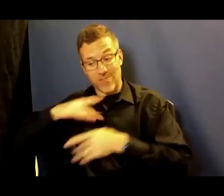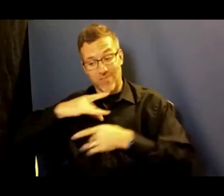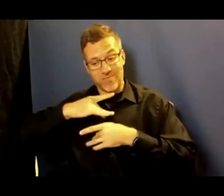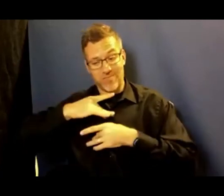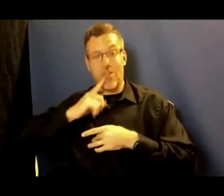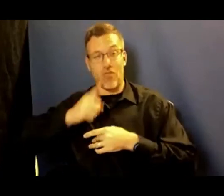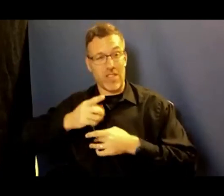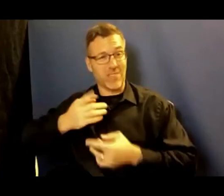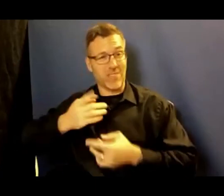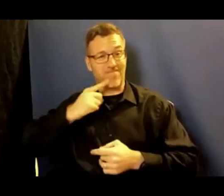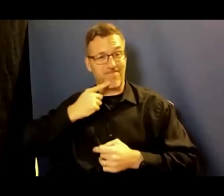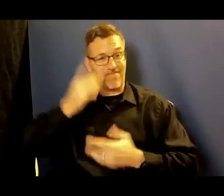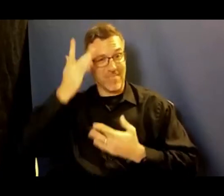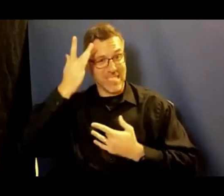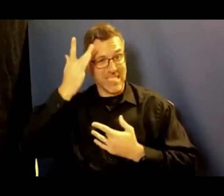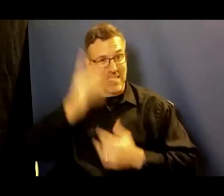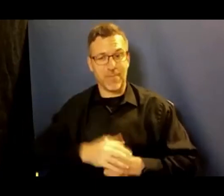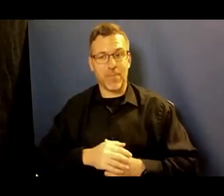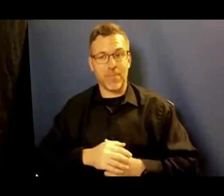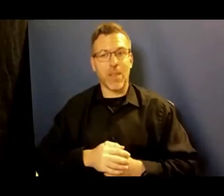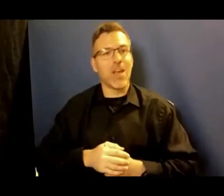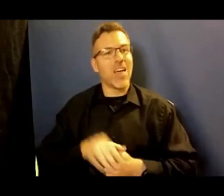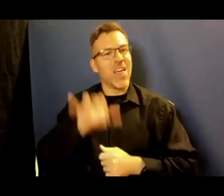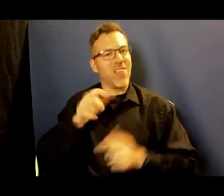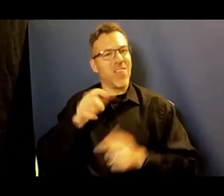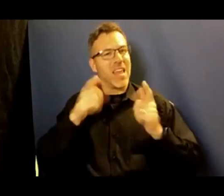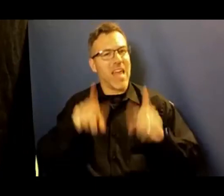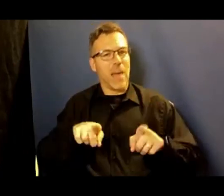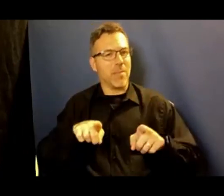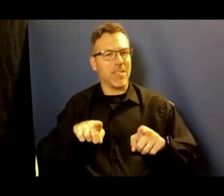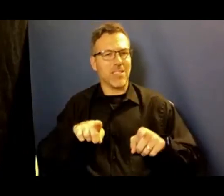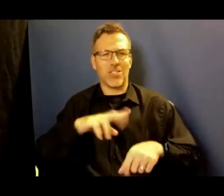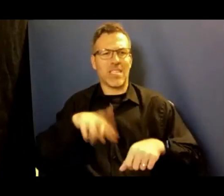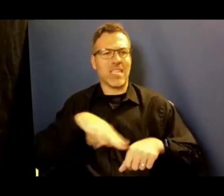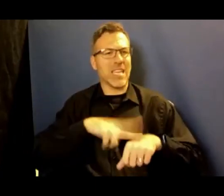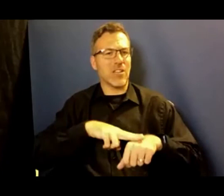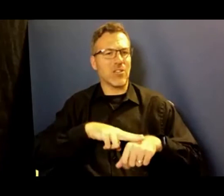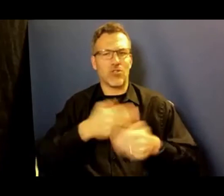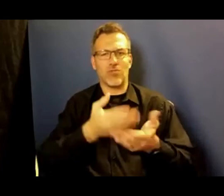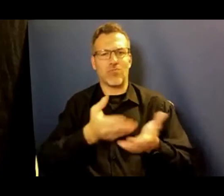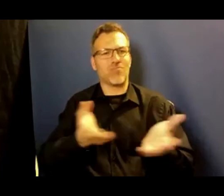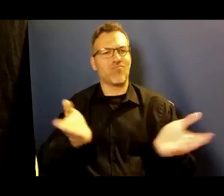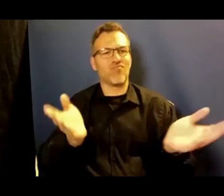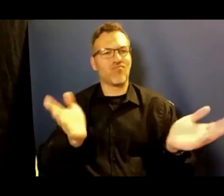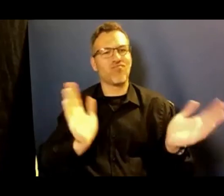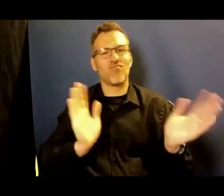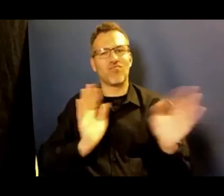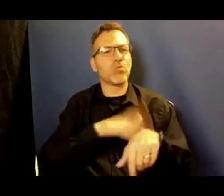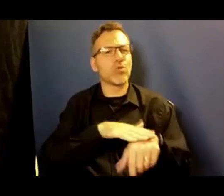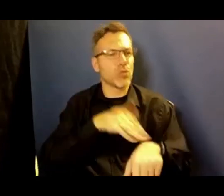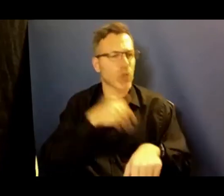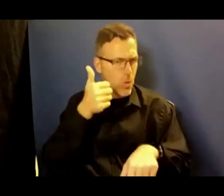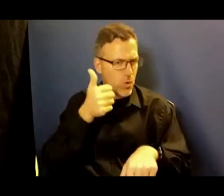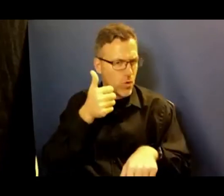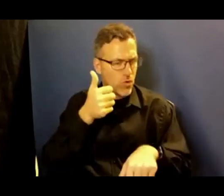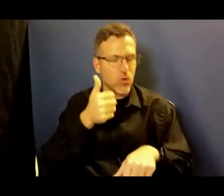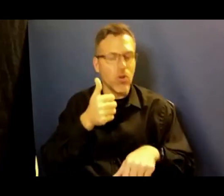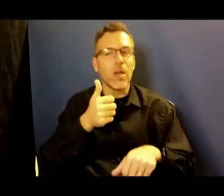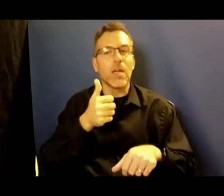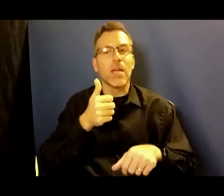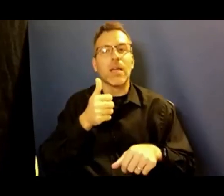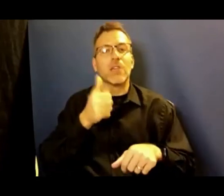So we know this happens in nature. It happens at a slower rate than what we're seeing currently, because